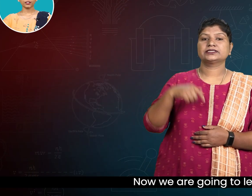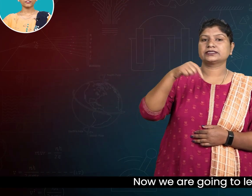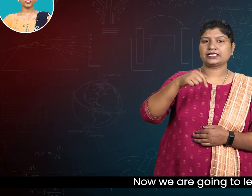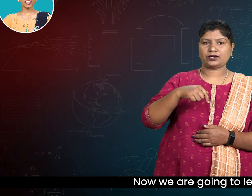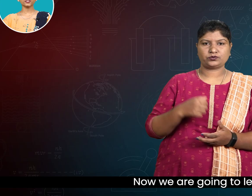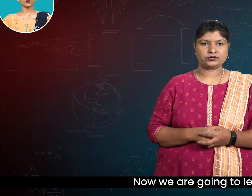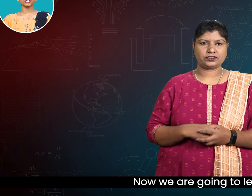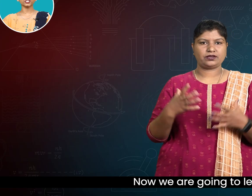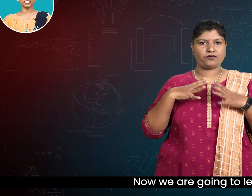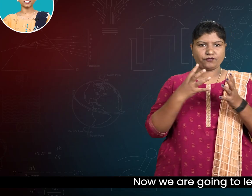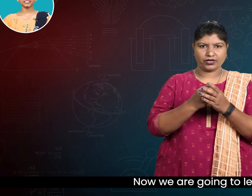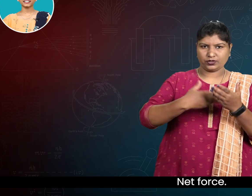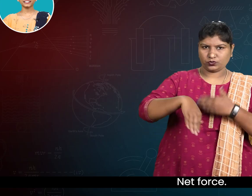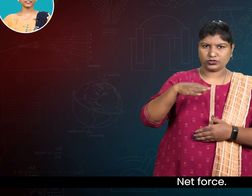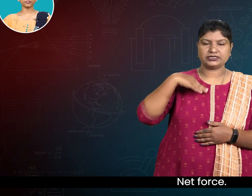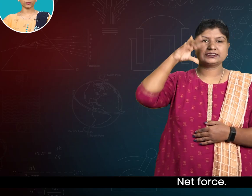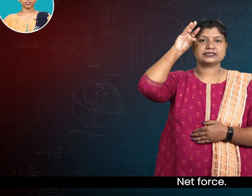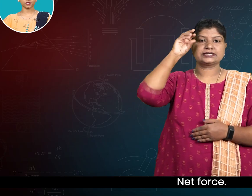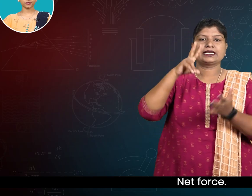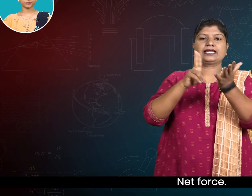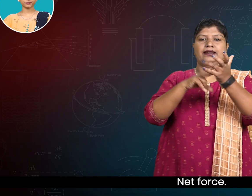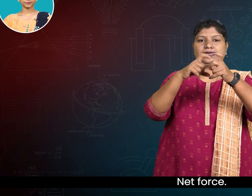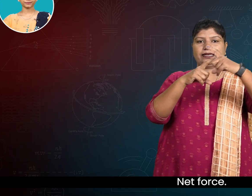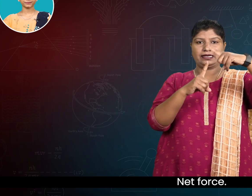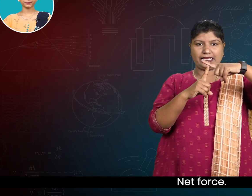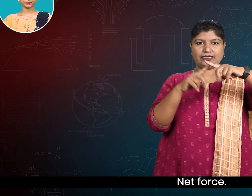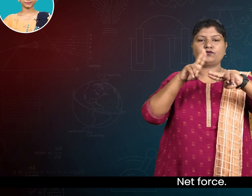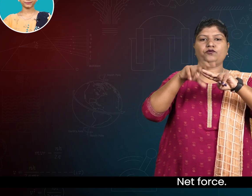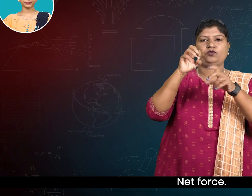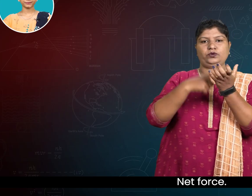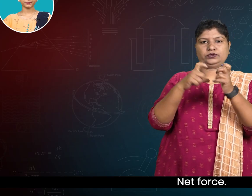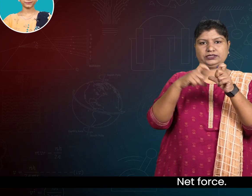Now, we are going to learn net force.